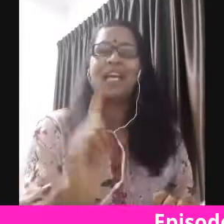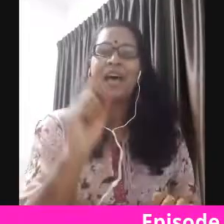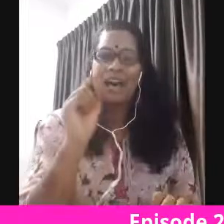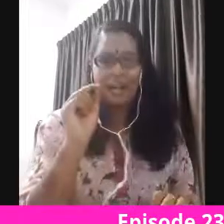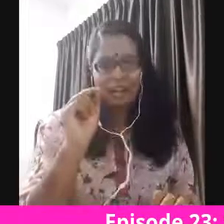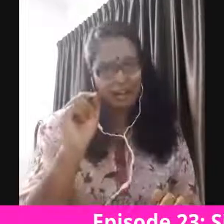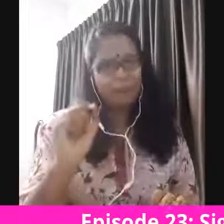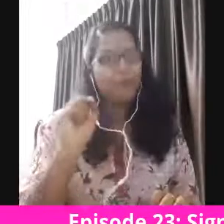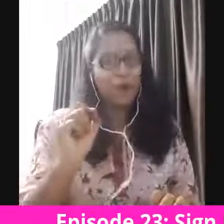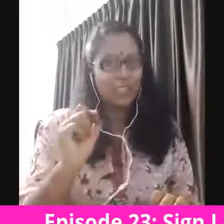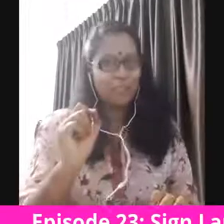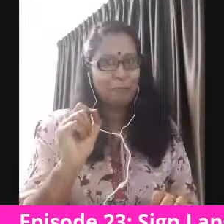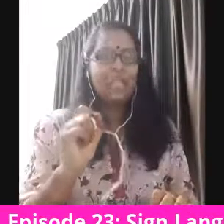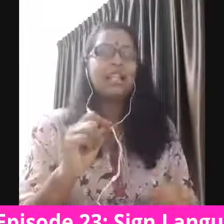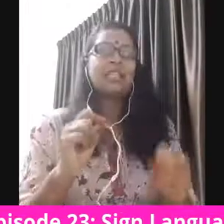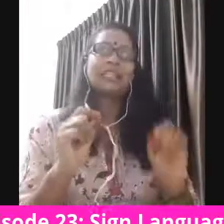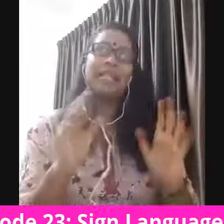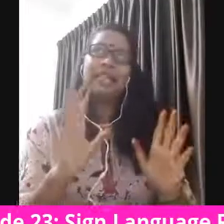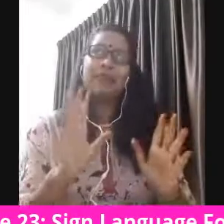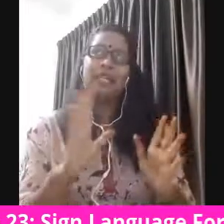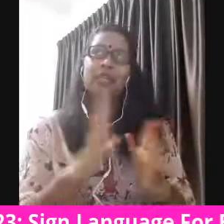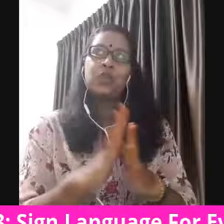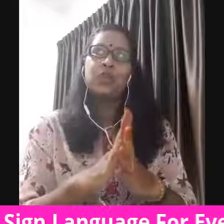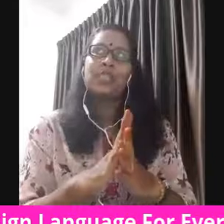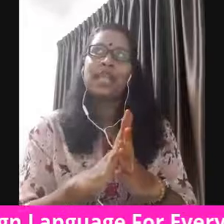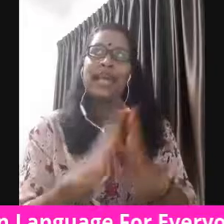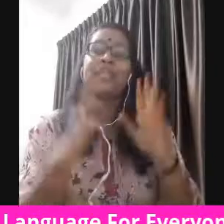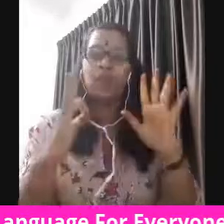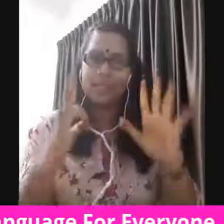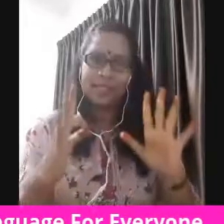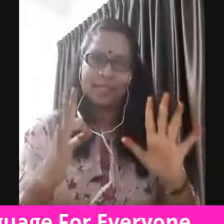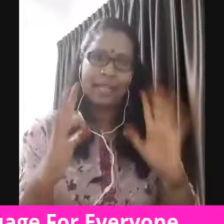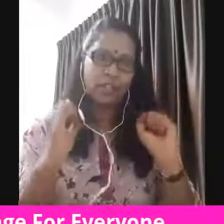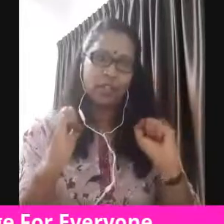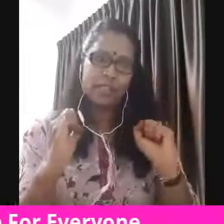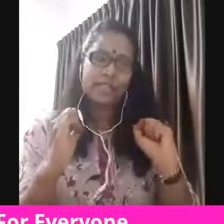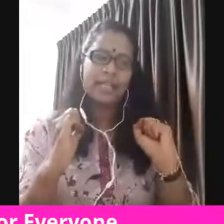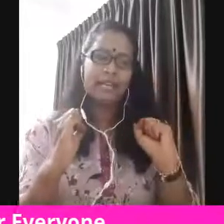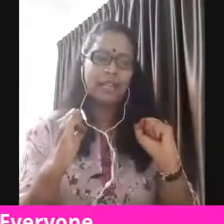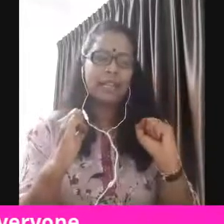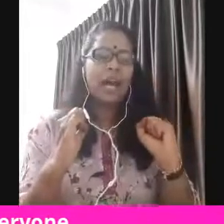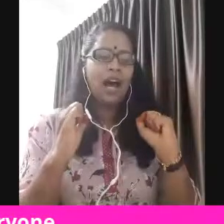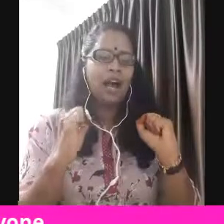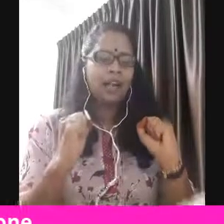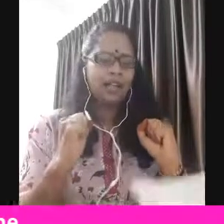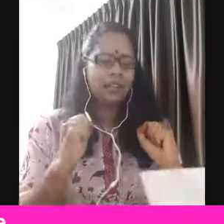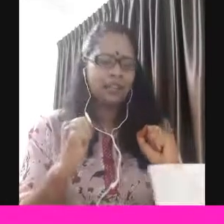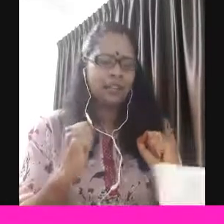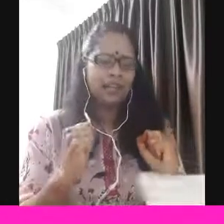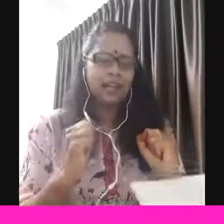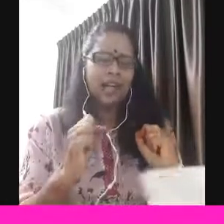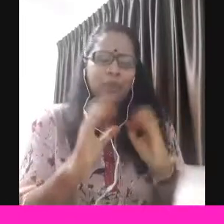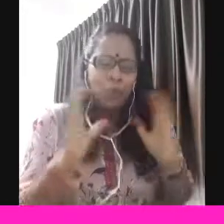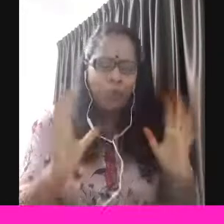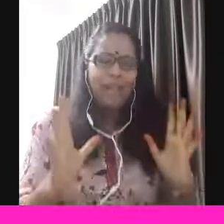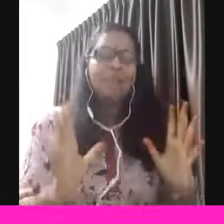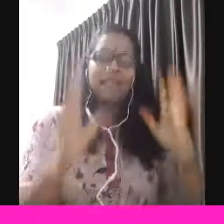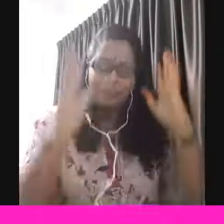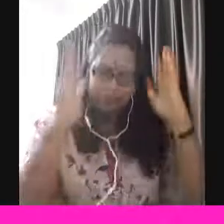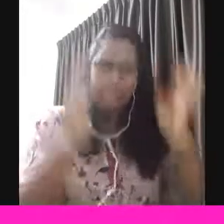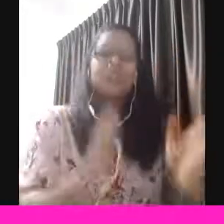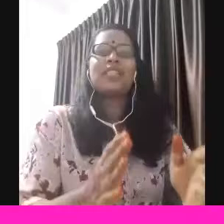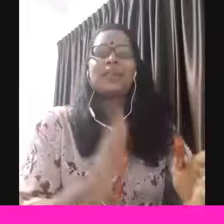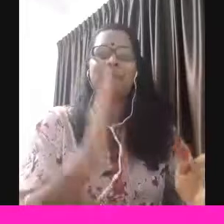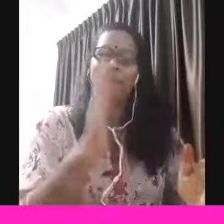first course. That time we Okay. can choose eight courses, and then I think, I don't know why,